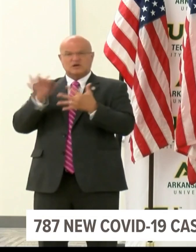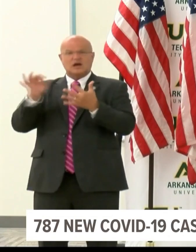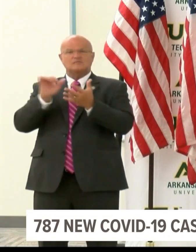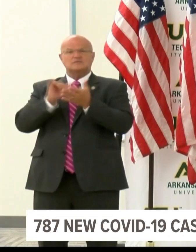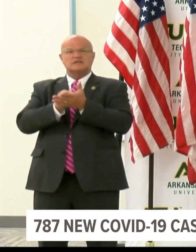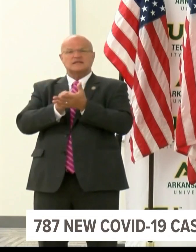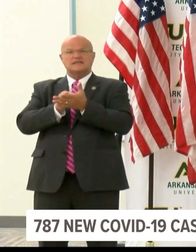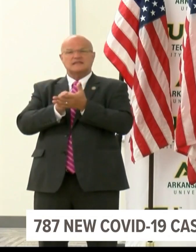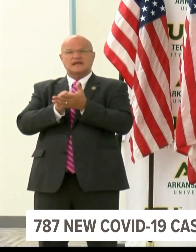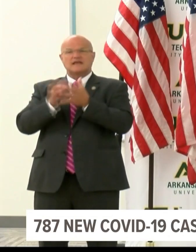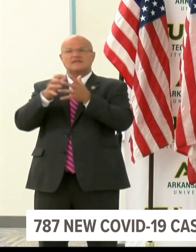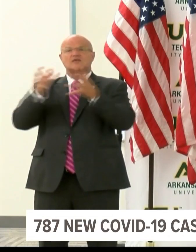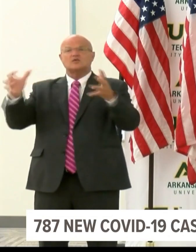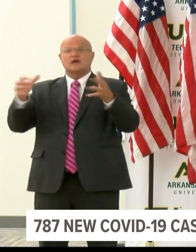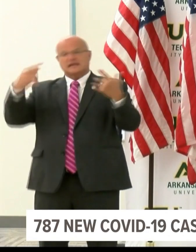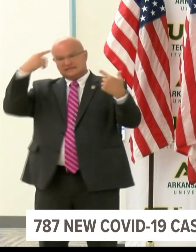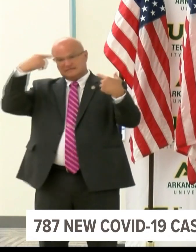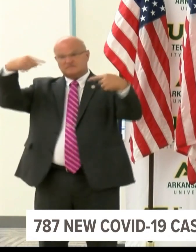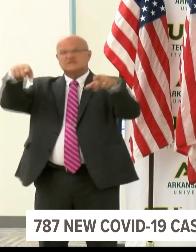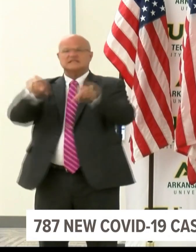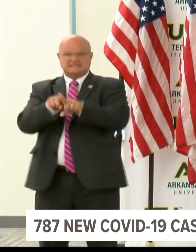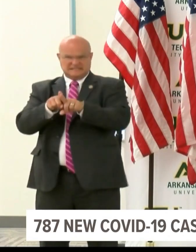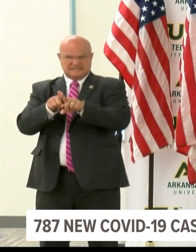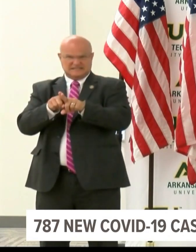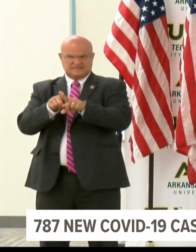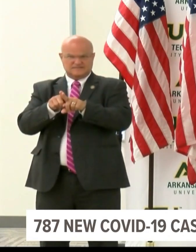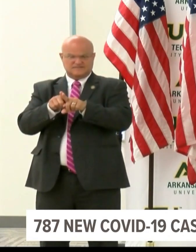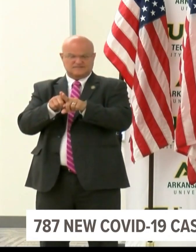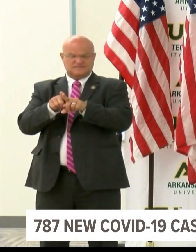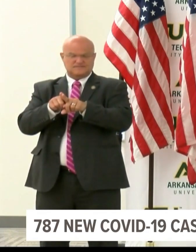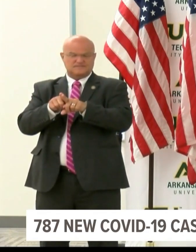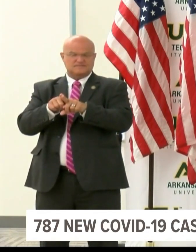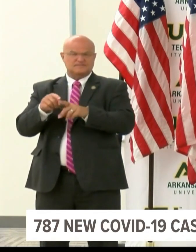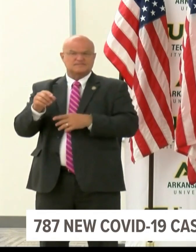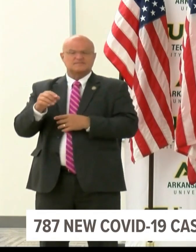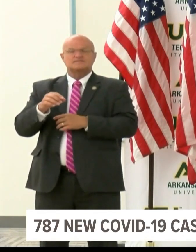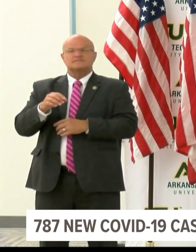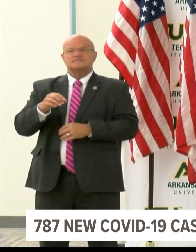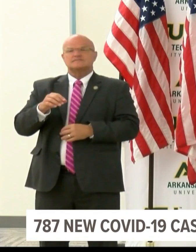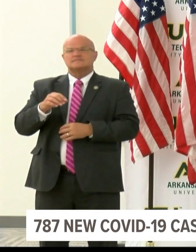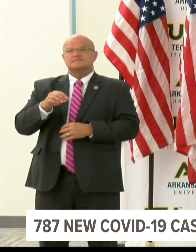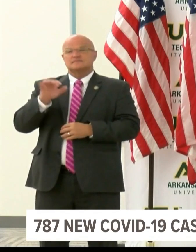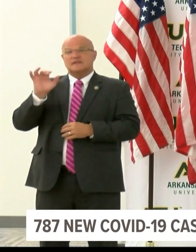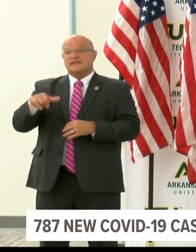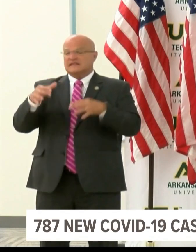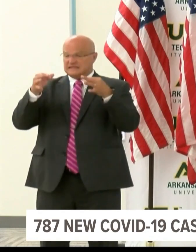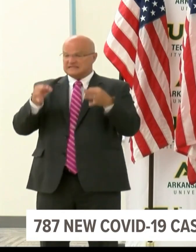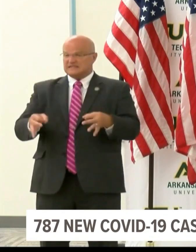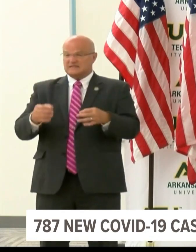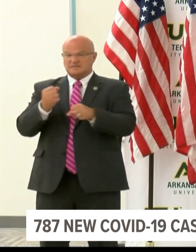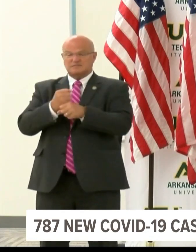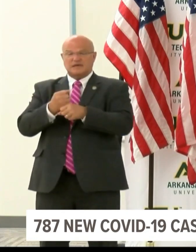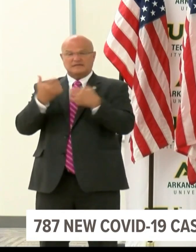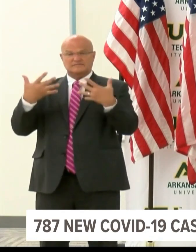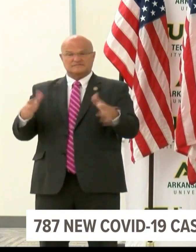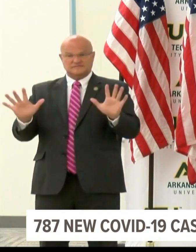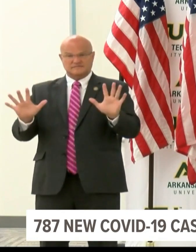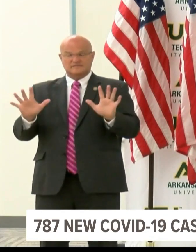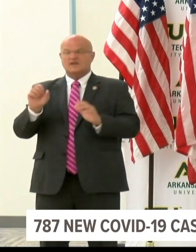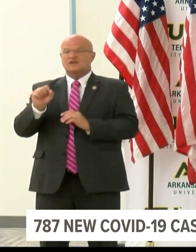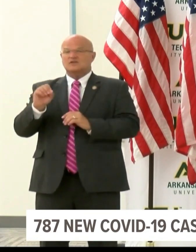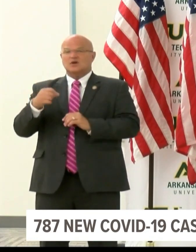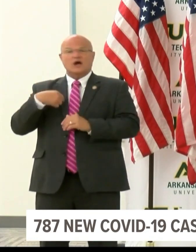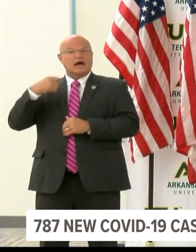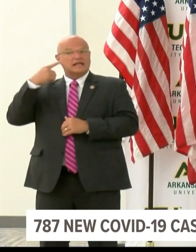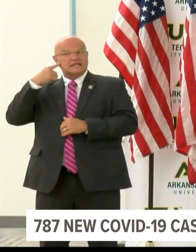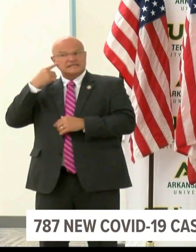that there was the greatest consensus on, and that's the decision that was made. So I